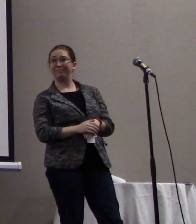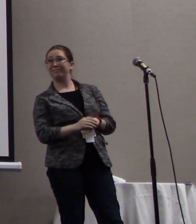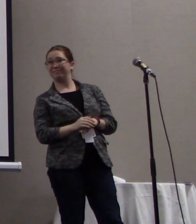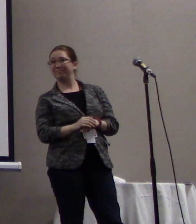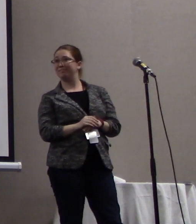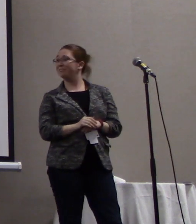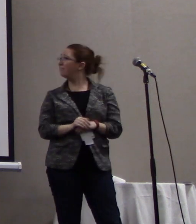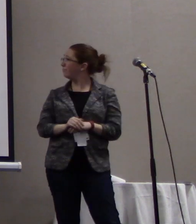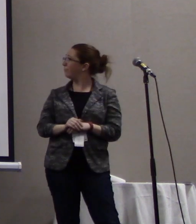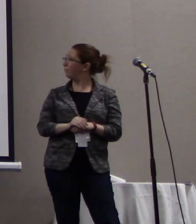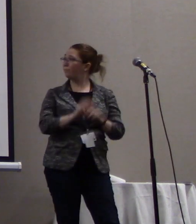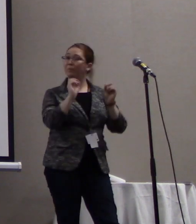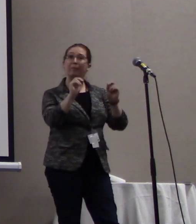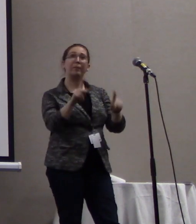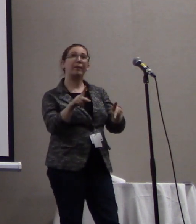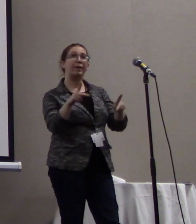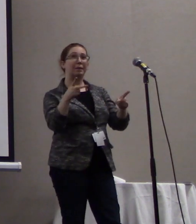Again, I'll be talking about improv.